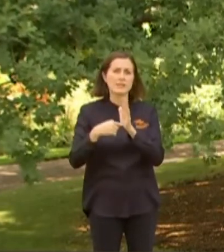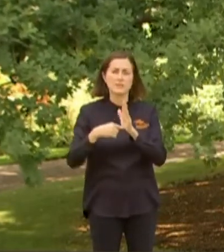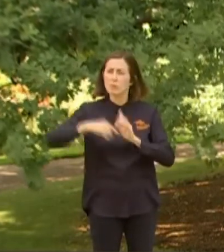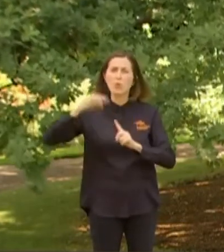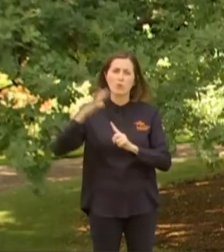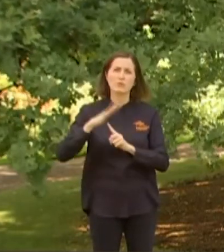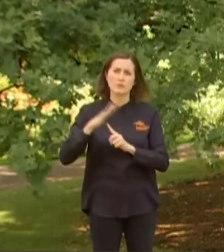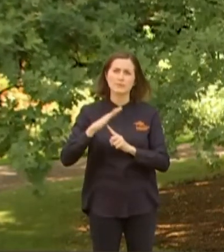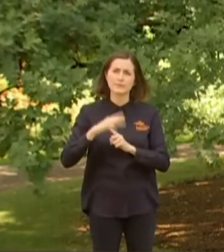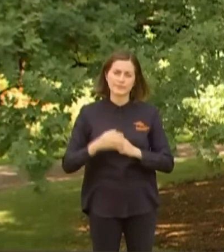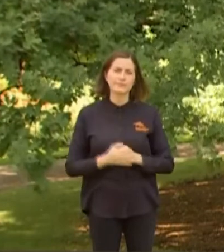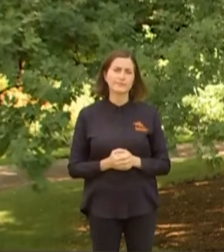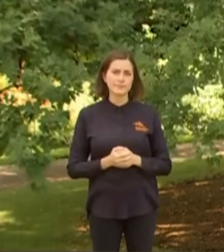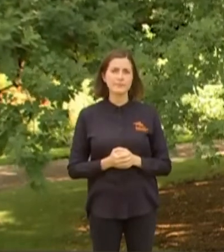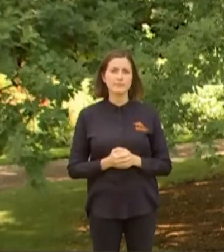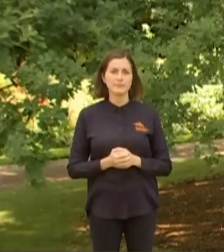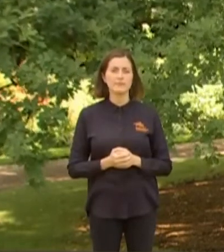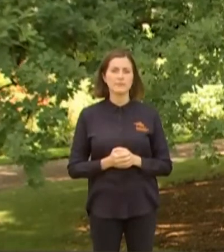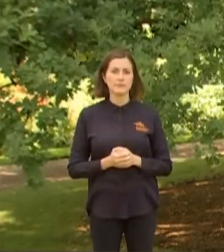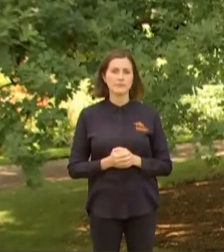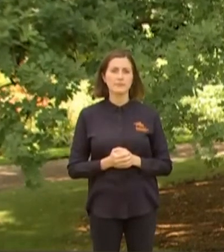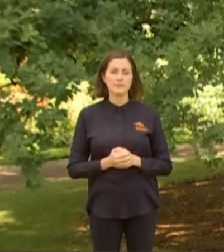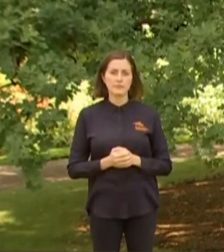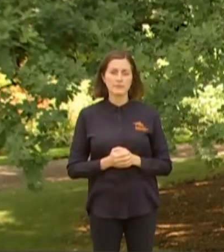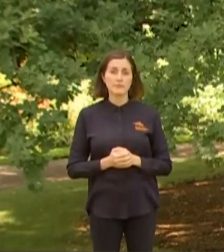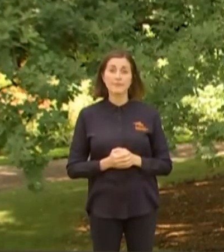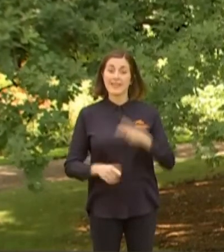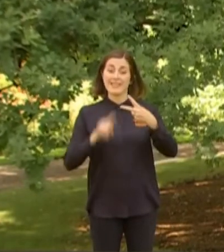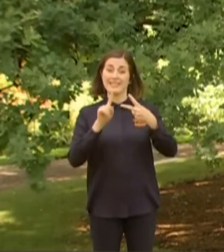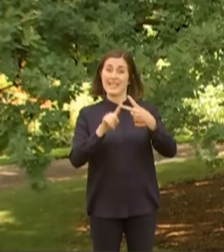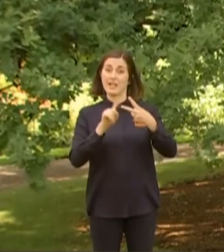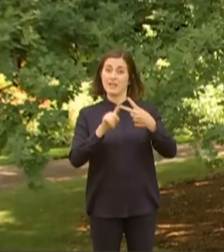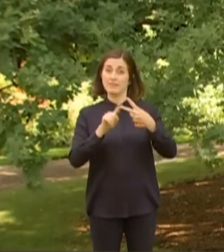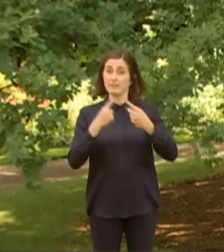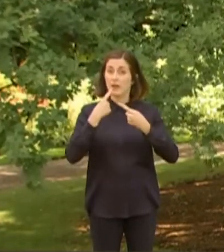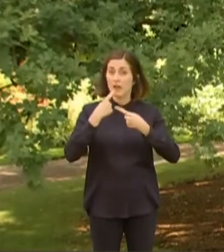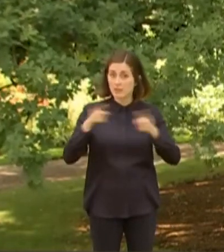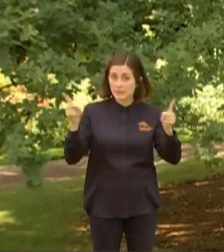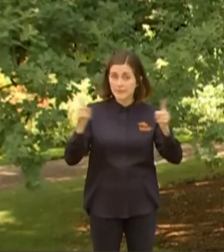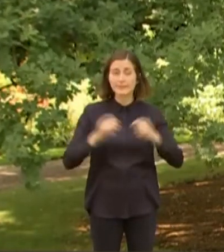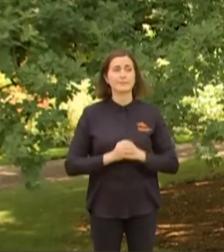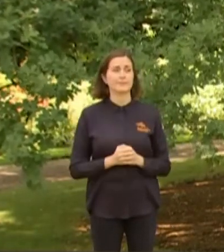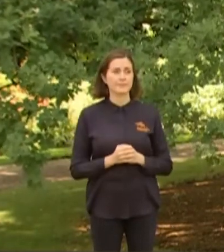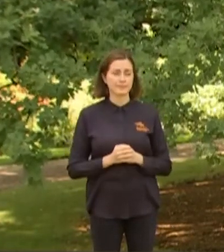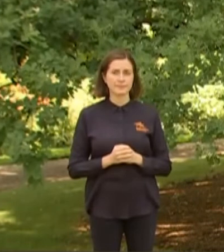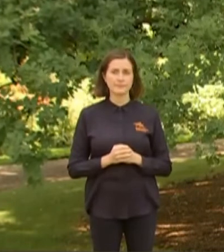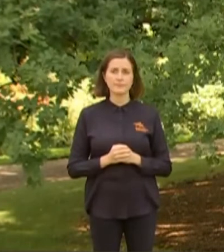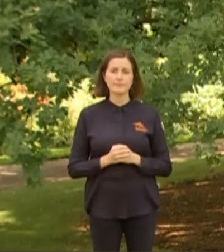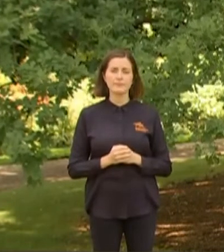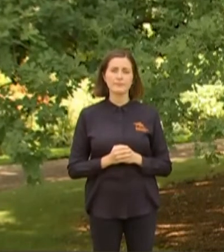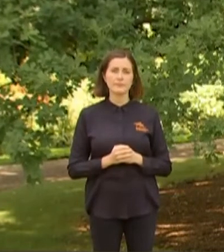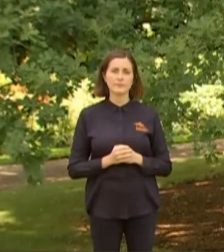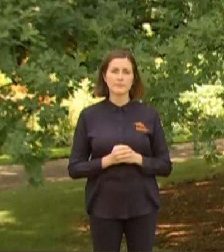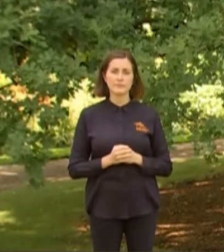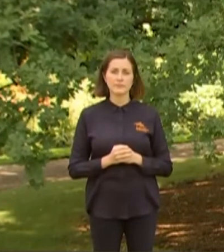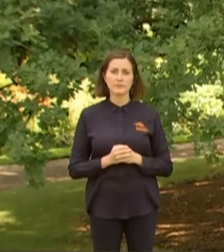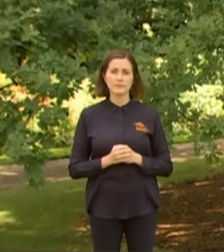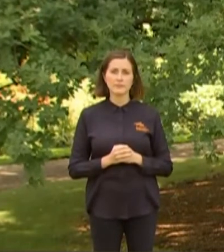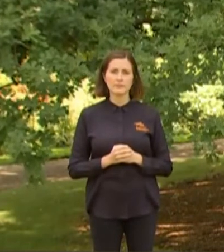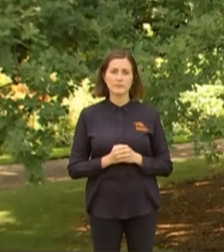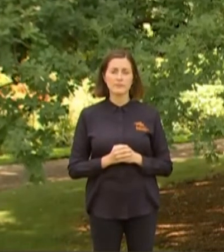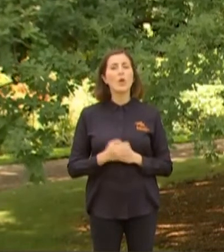do. Secondly, I want to confirm for you that we will make some